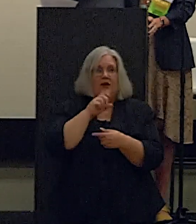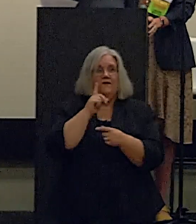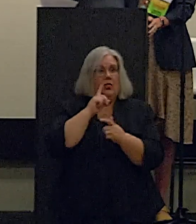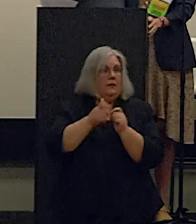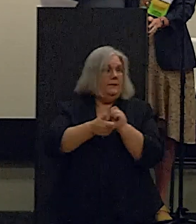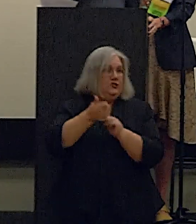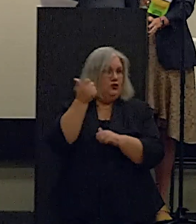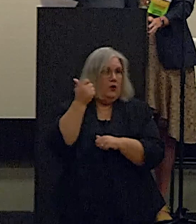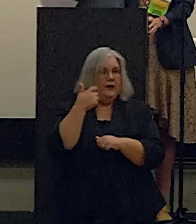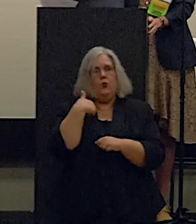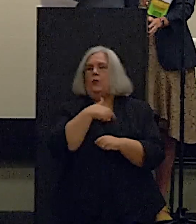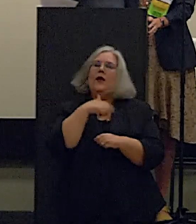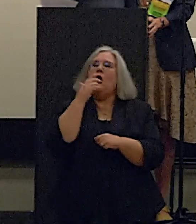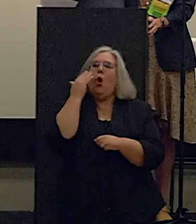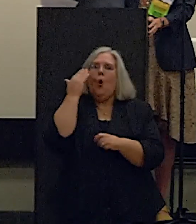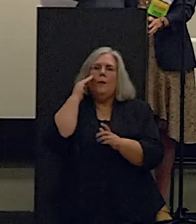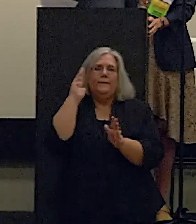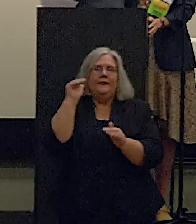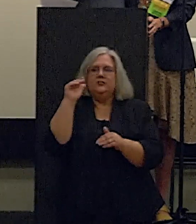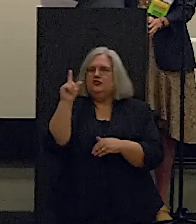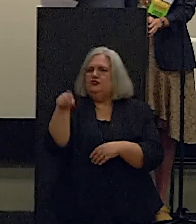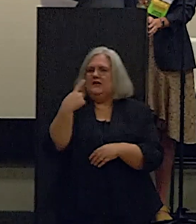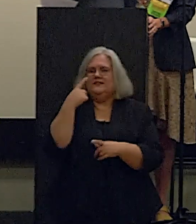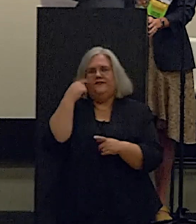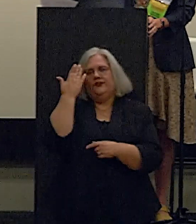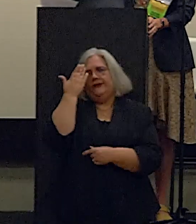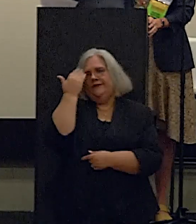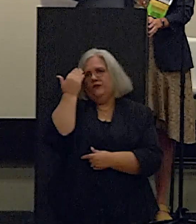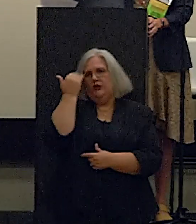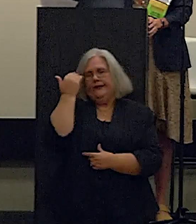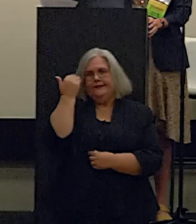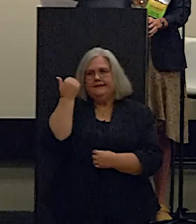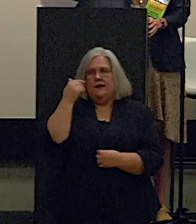hope it's just the forgetfulness. But we also have to